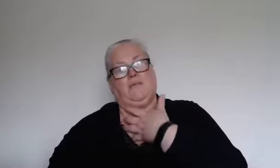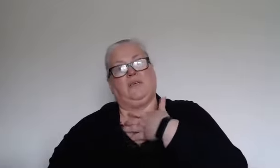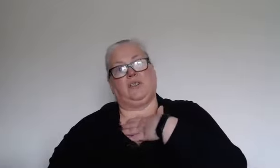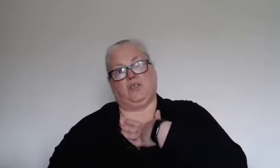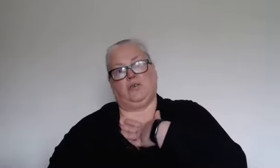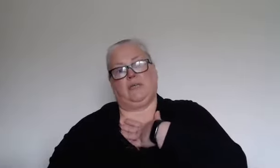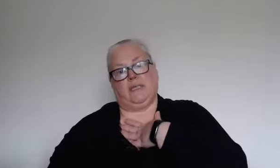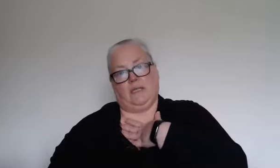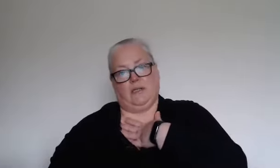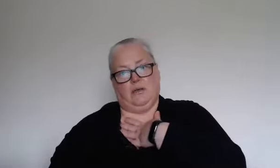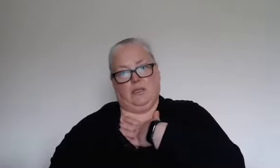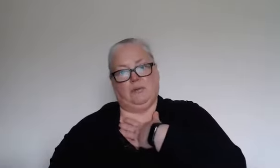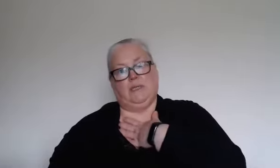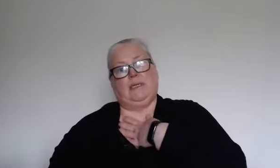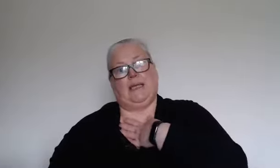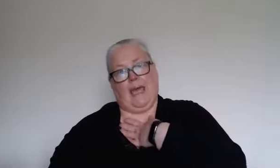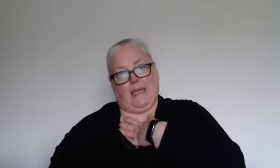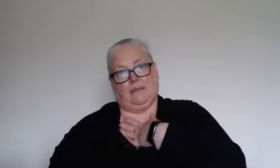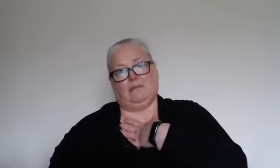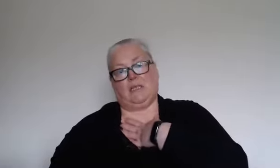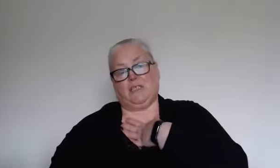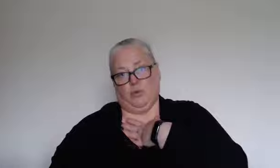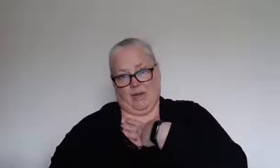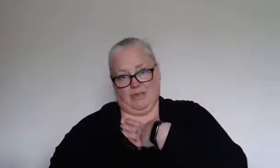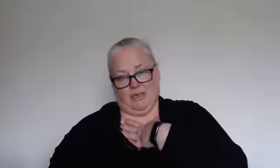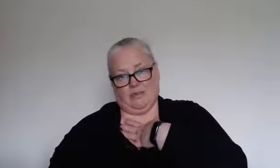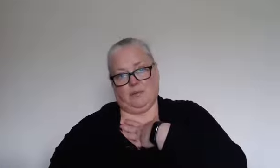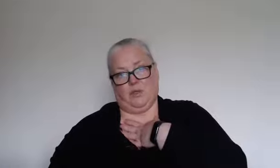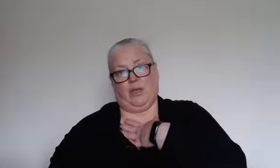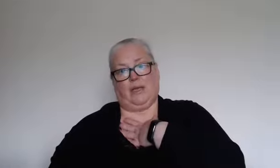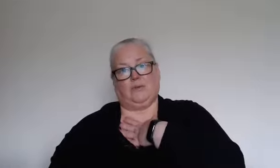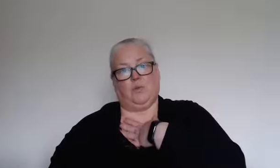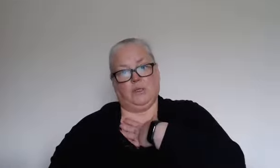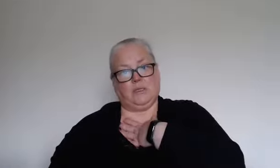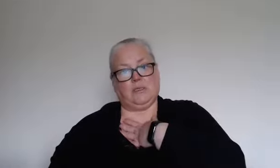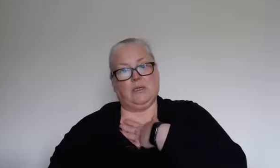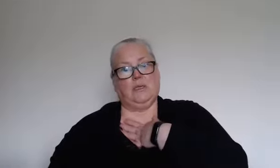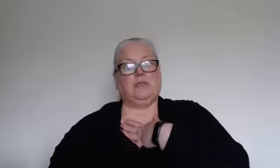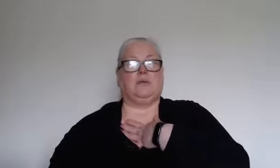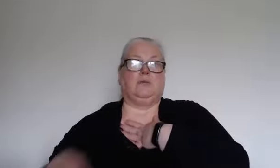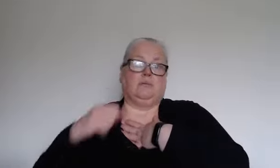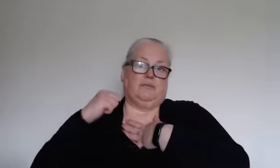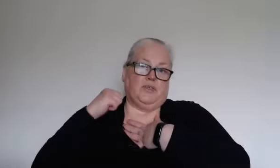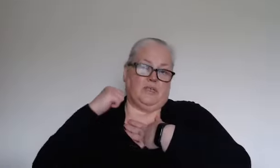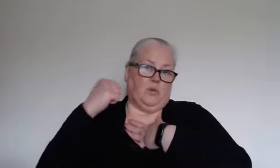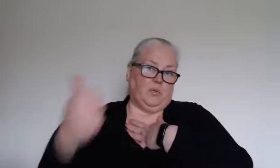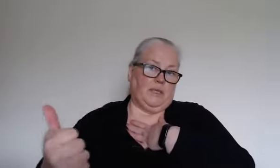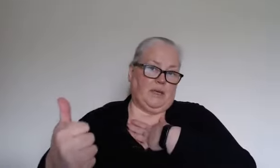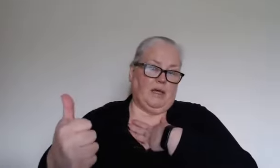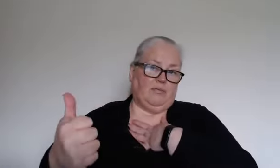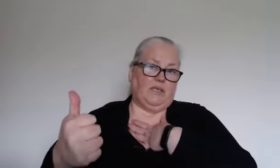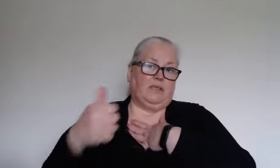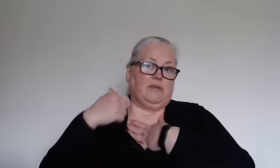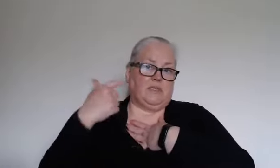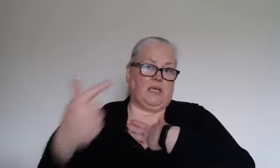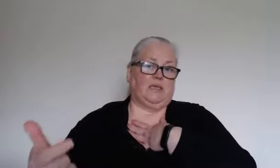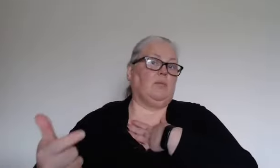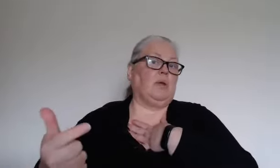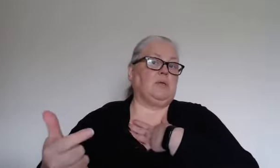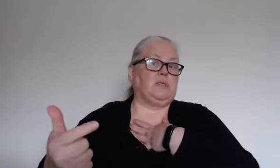the sugar, and the alcohol? Again, that's too many things to be looking at once. So first thing would be the caffeine. Second thing maybe is the